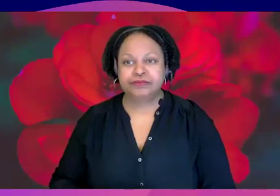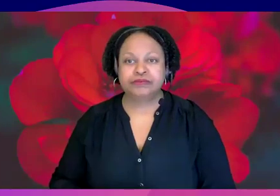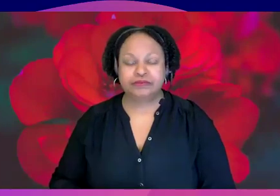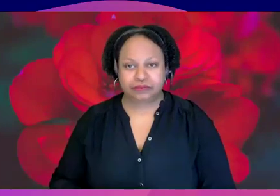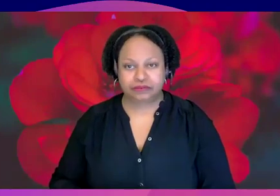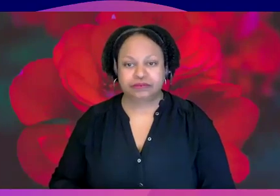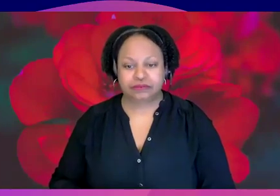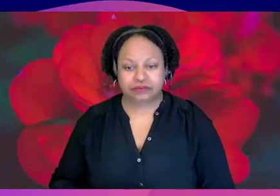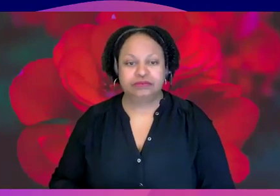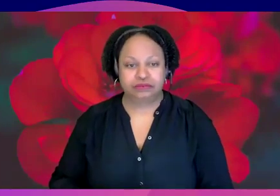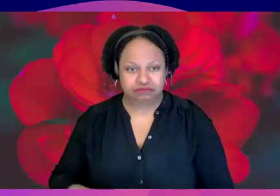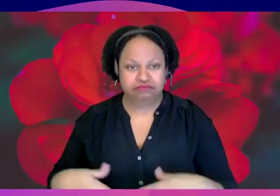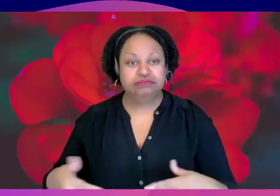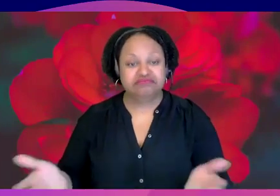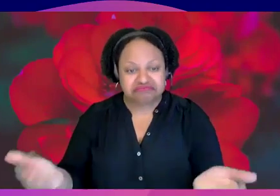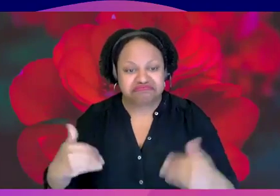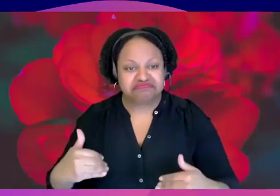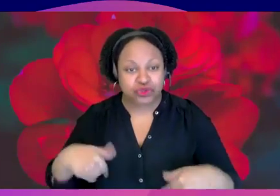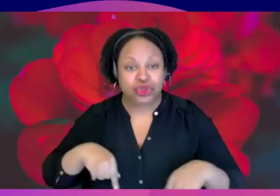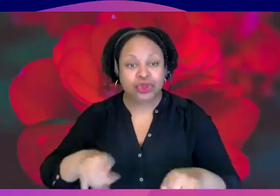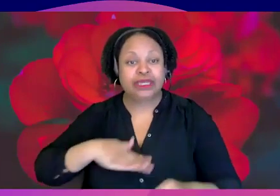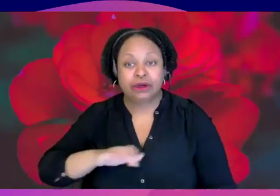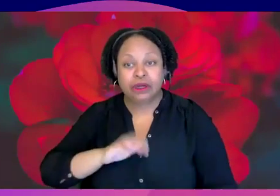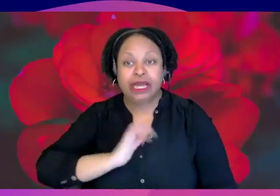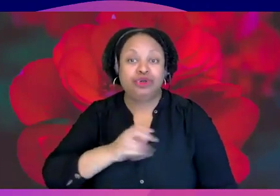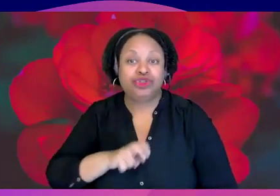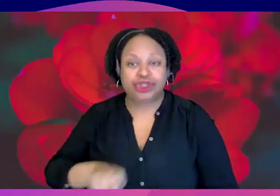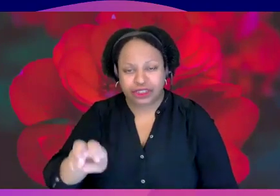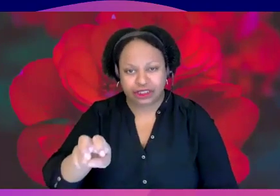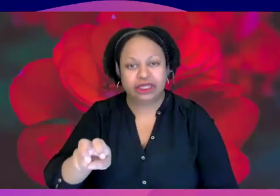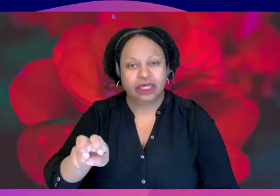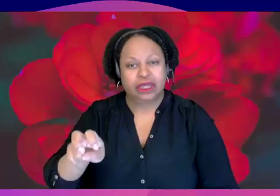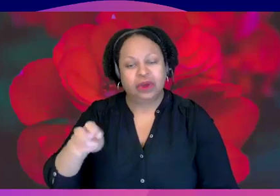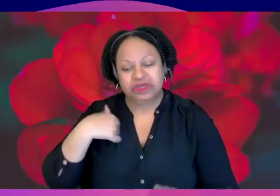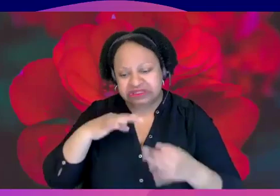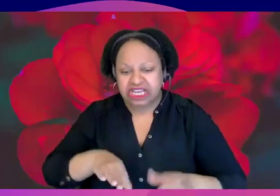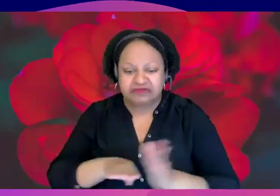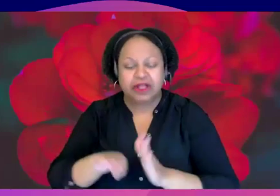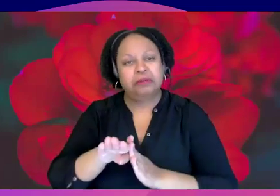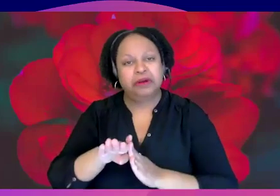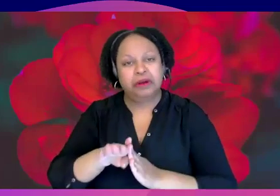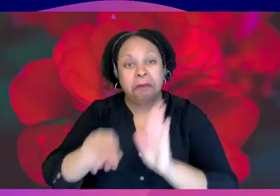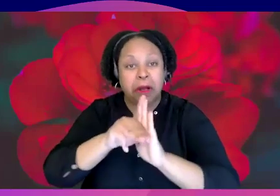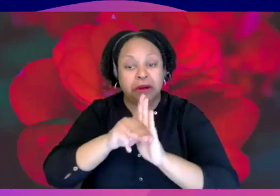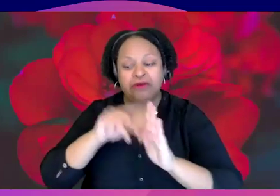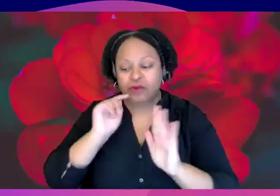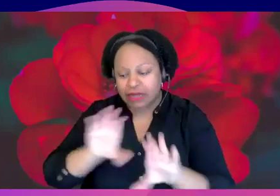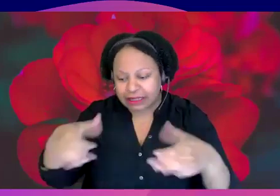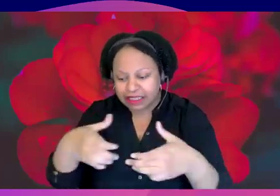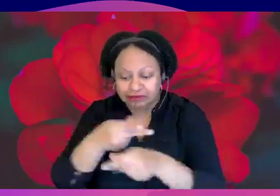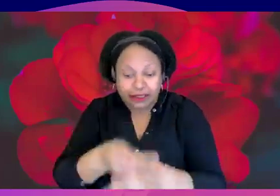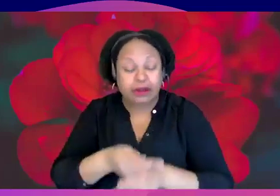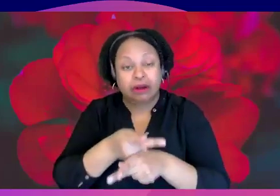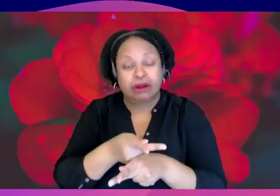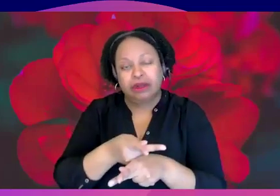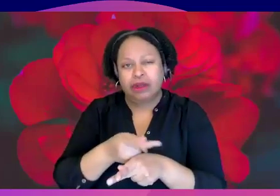So then throughout our journey, we also spent time developing a model of collective care. And this model was inspired by